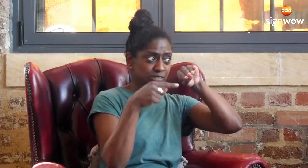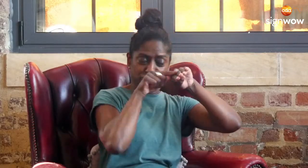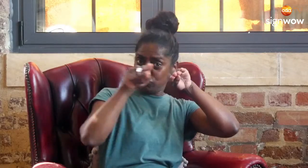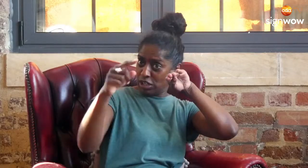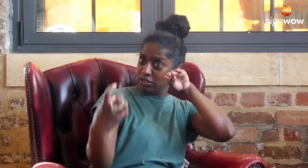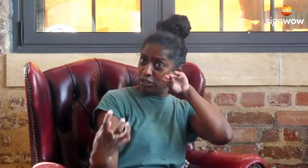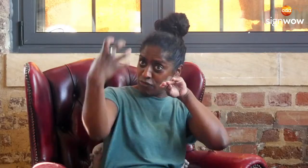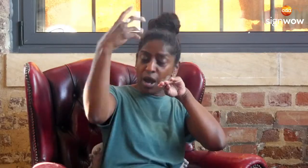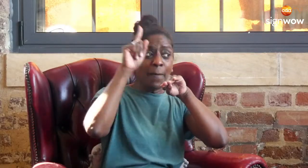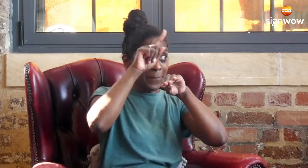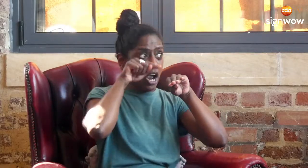sun rises.